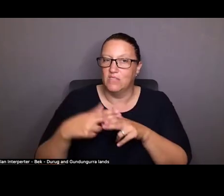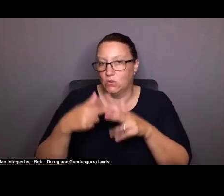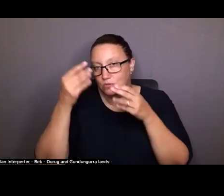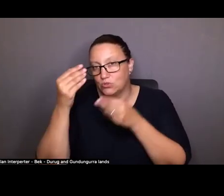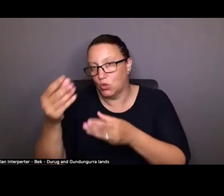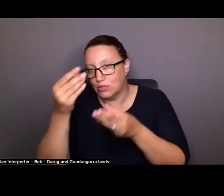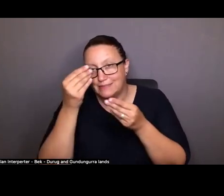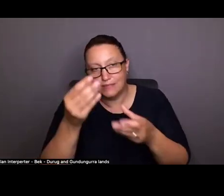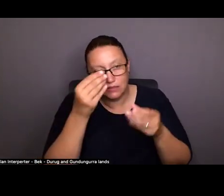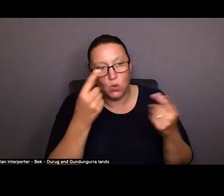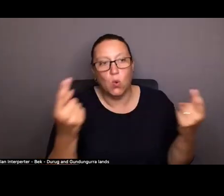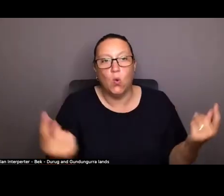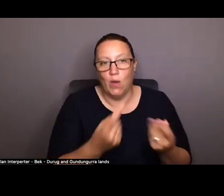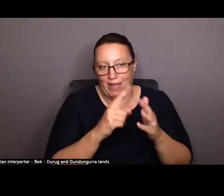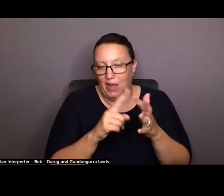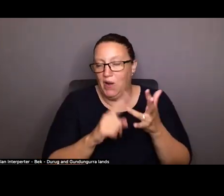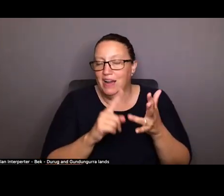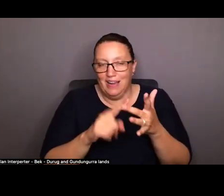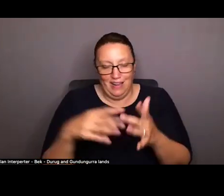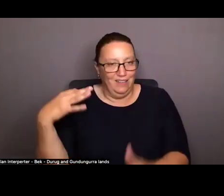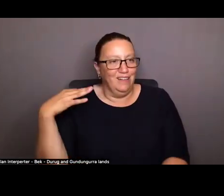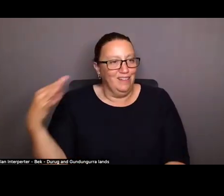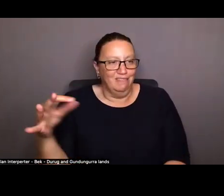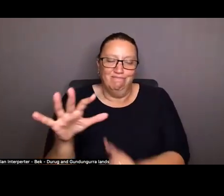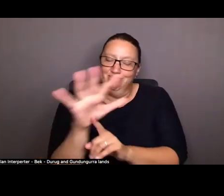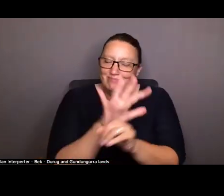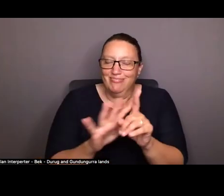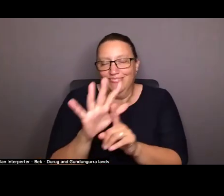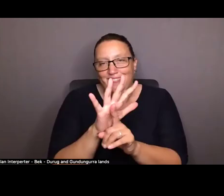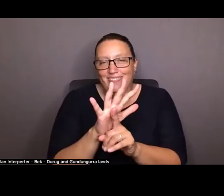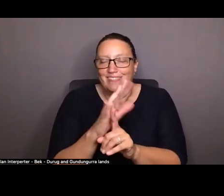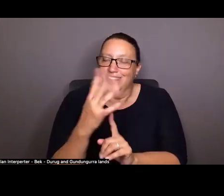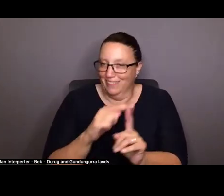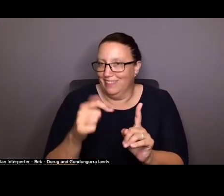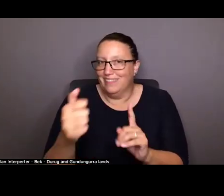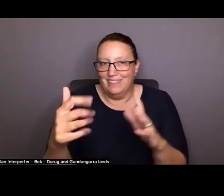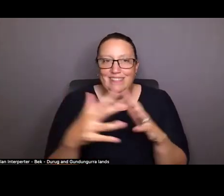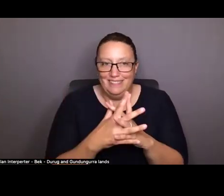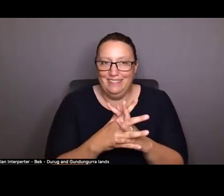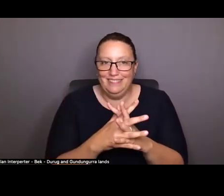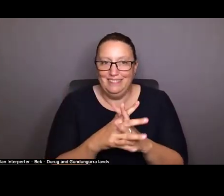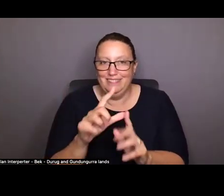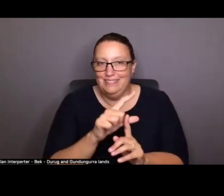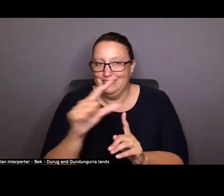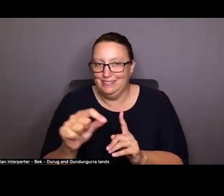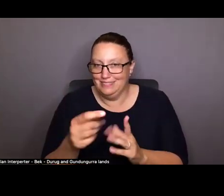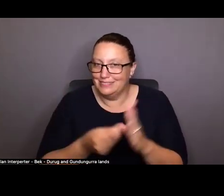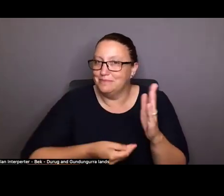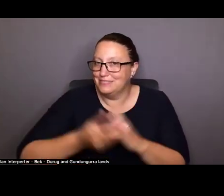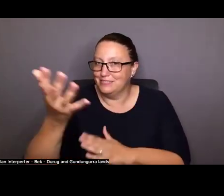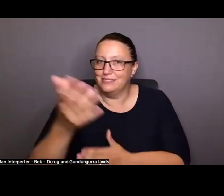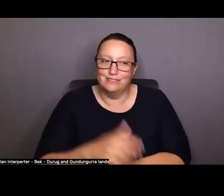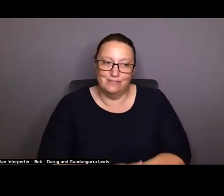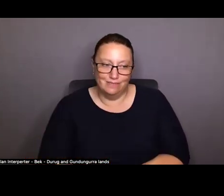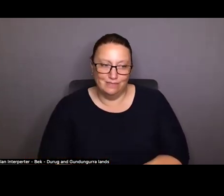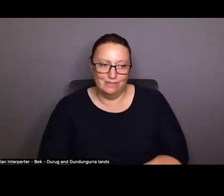notifying expression of interest applicants, which is around 4 to 6 weeks from the submission.